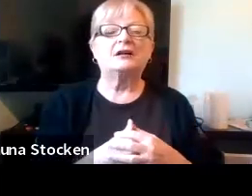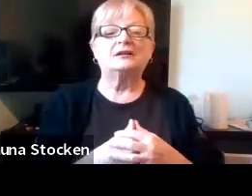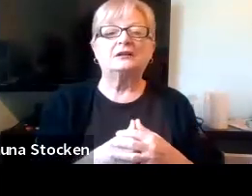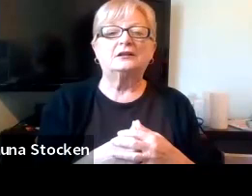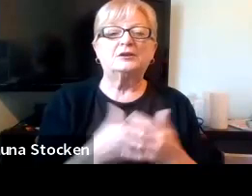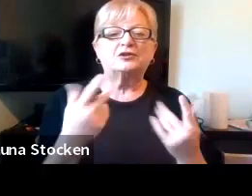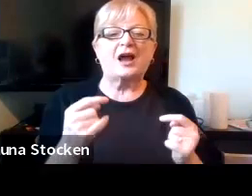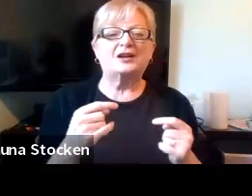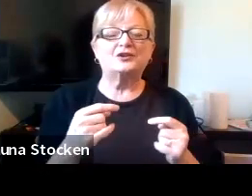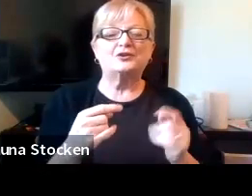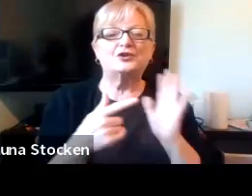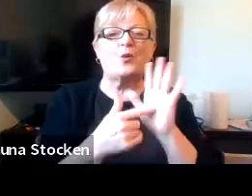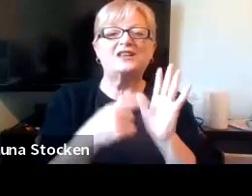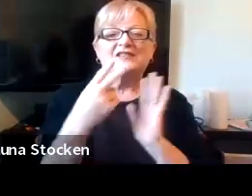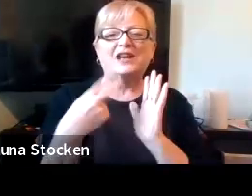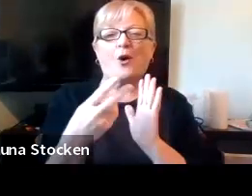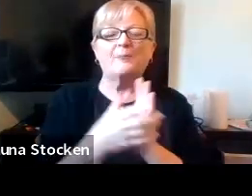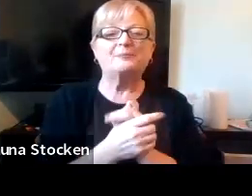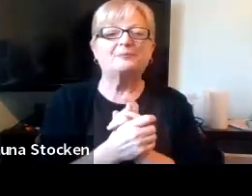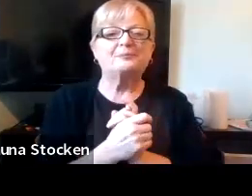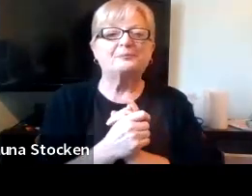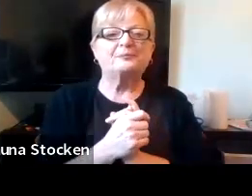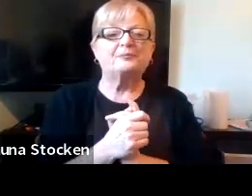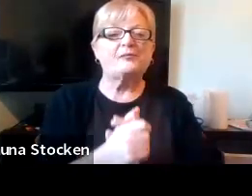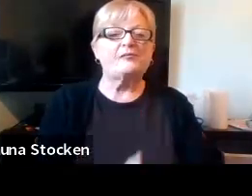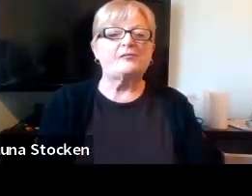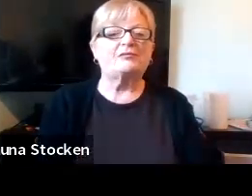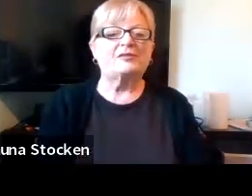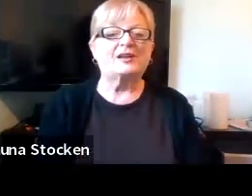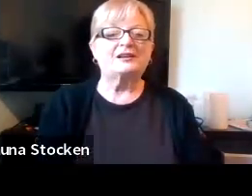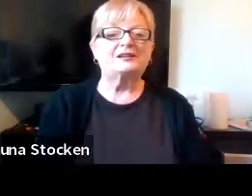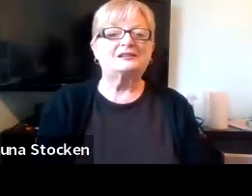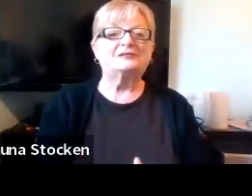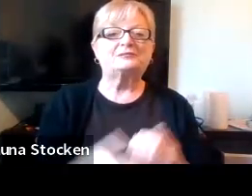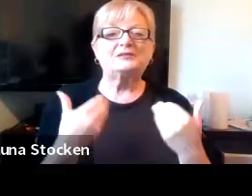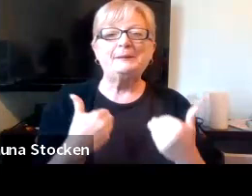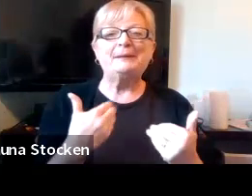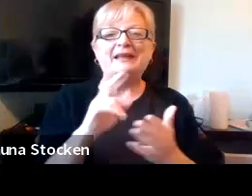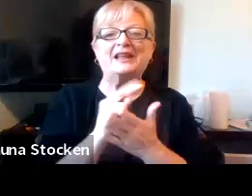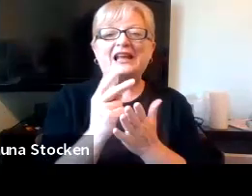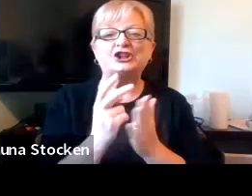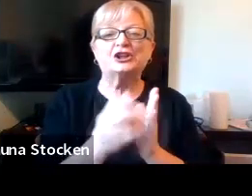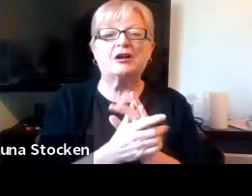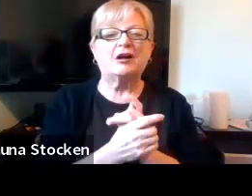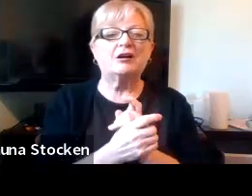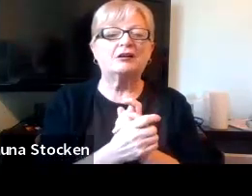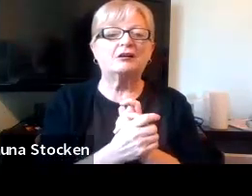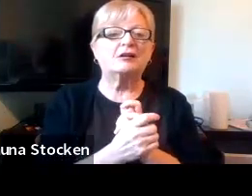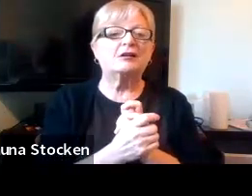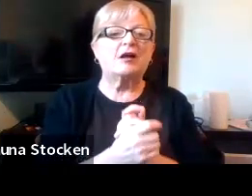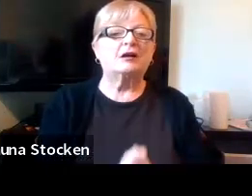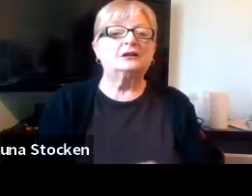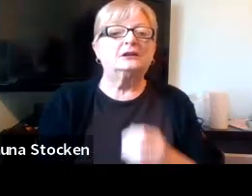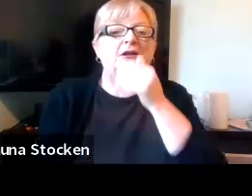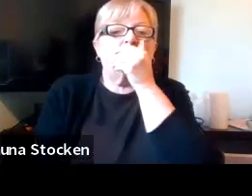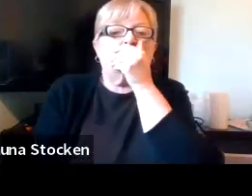95 volume. Cooking with assistive tech. May watch later. Enter region. Account menu button menu. Main region. Complement or share button menu. Channel watermark button. Play keyboard shortcut K button. Play K.